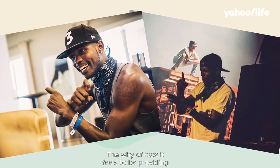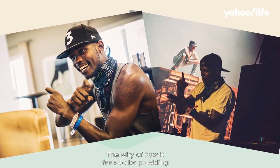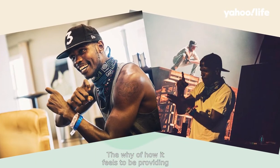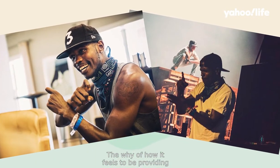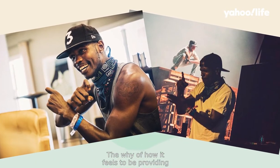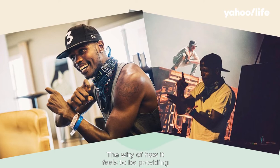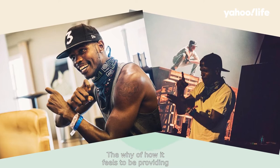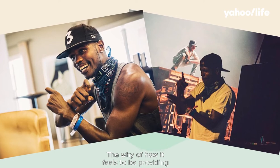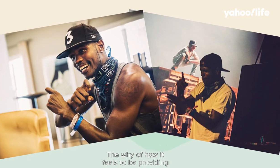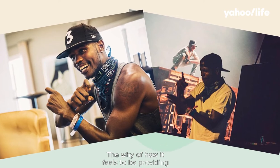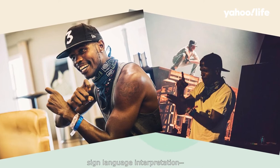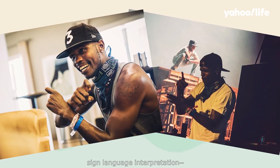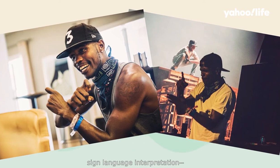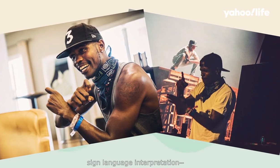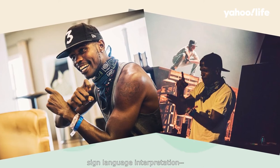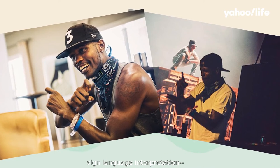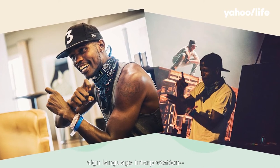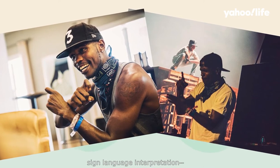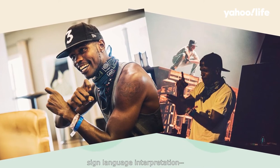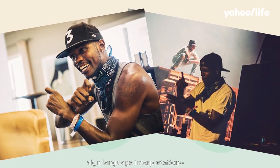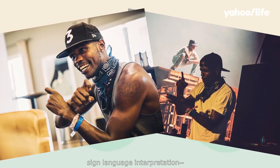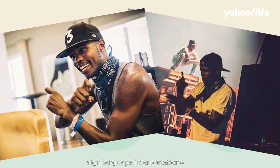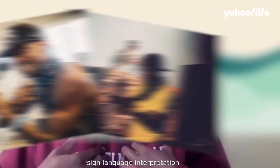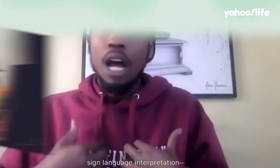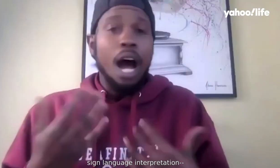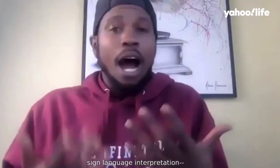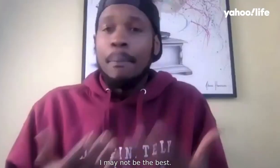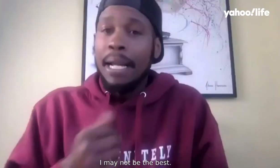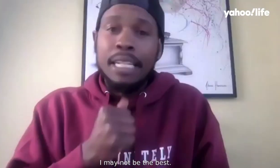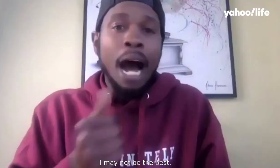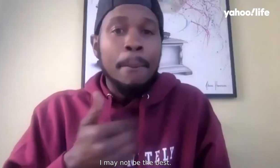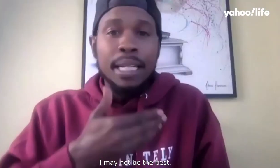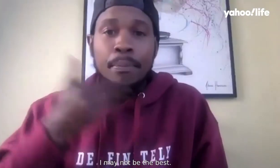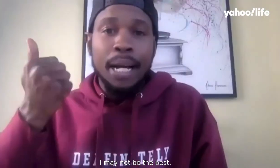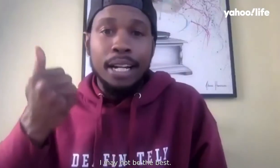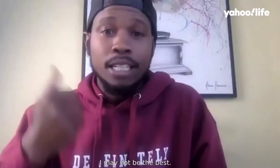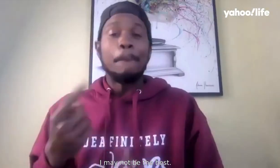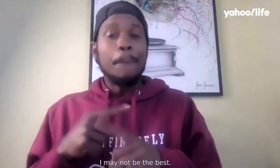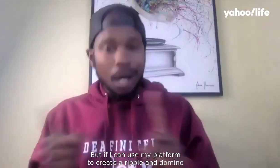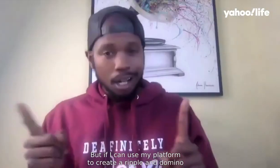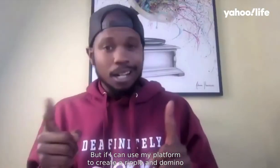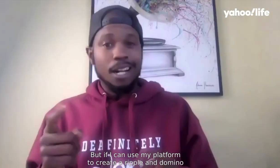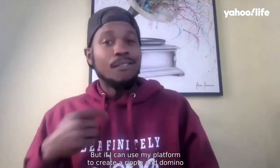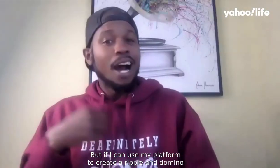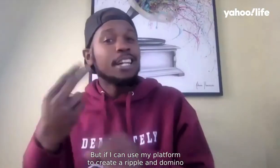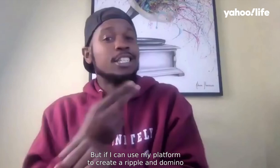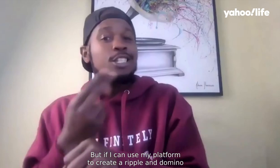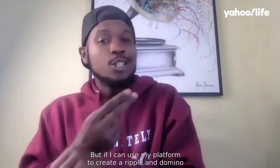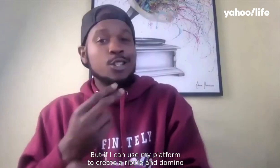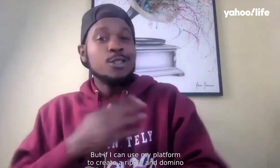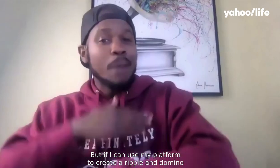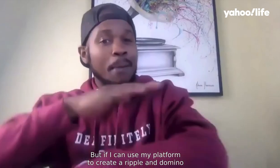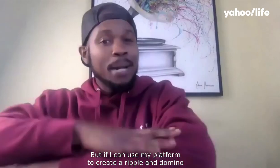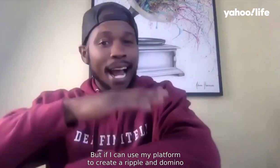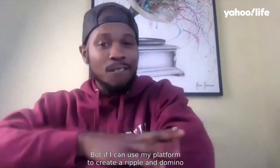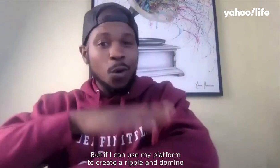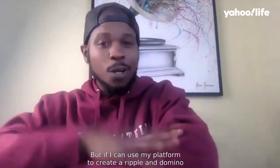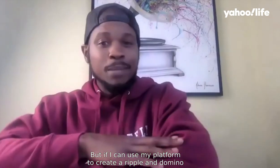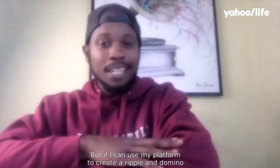to be providing sign language interpretation, I may not be the best, but if I can use my platform